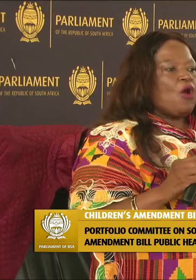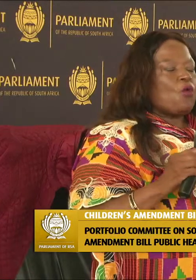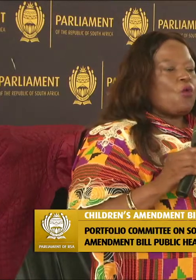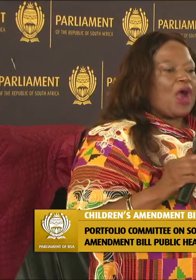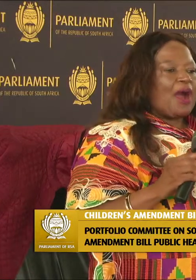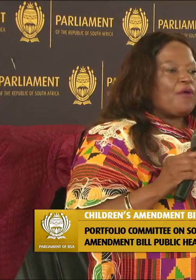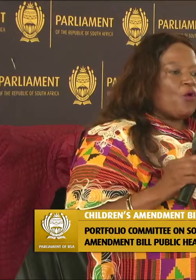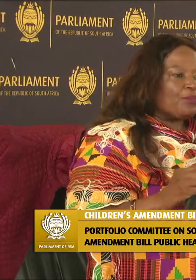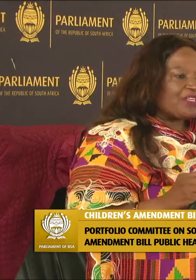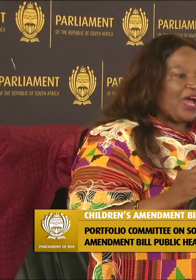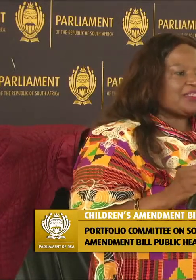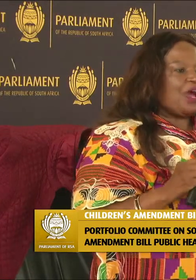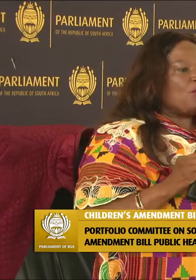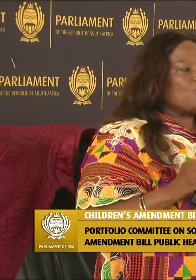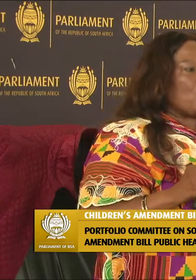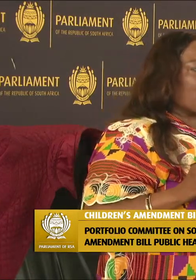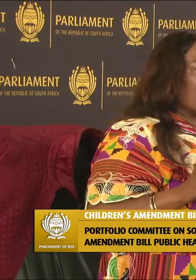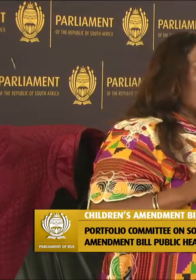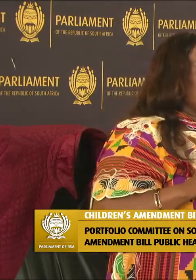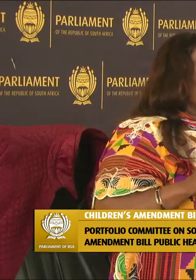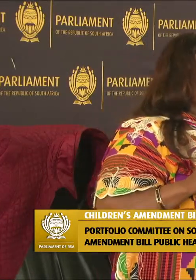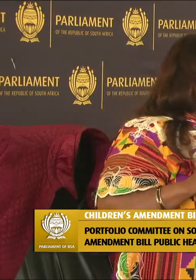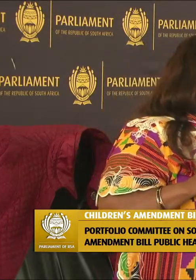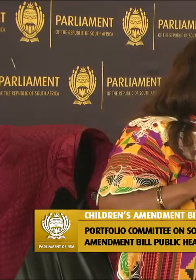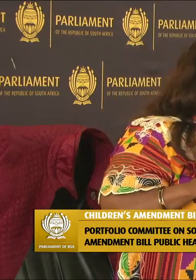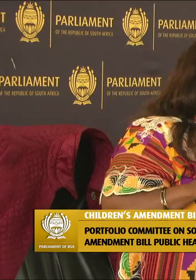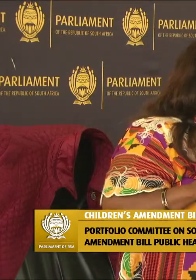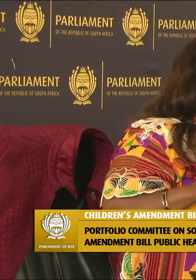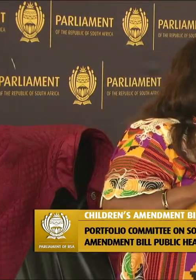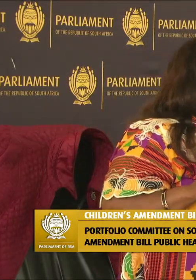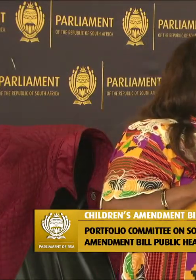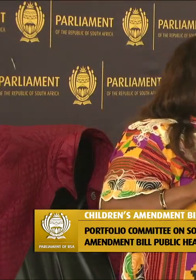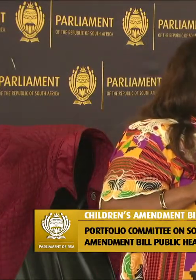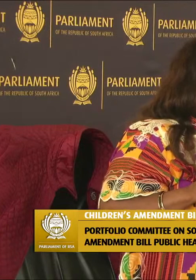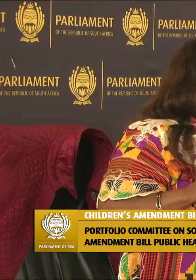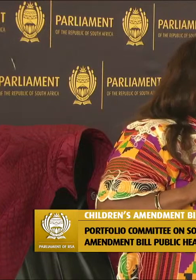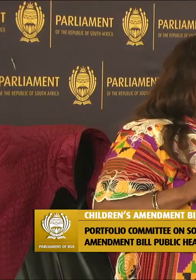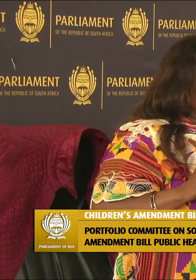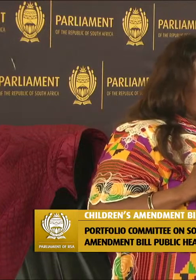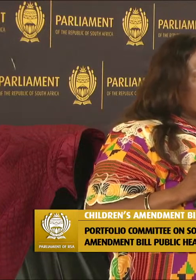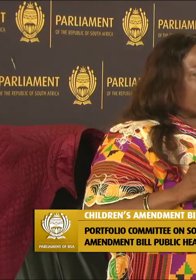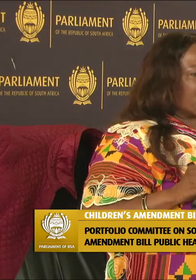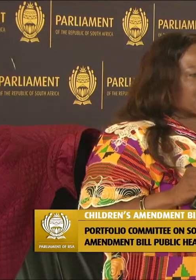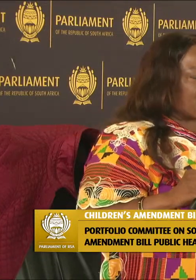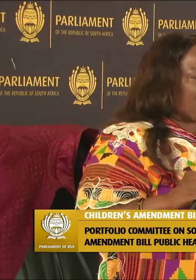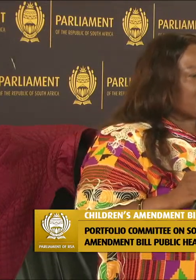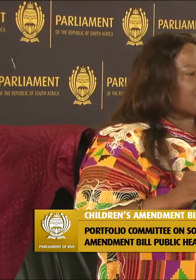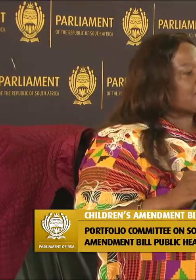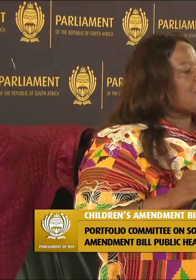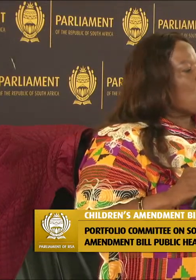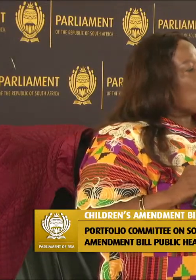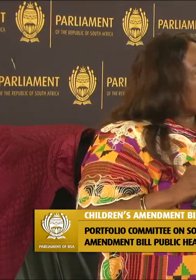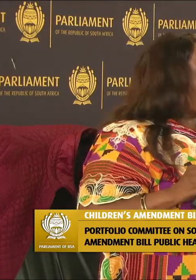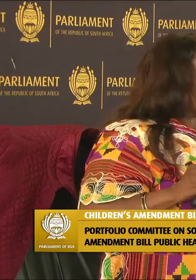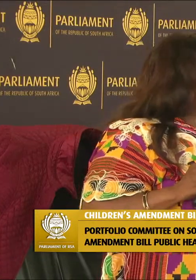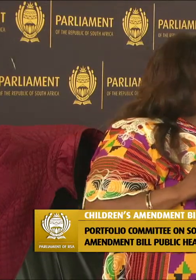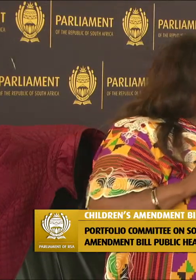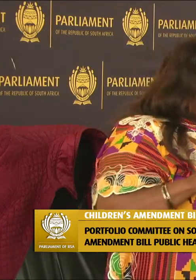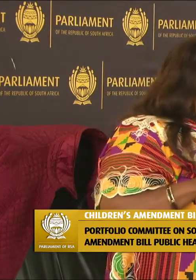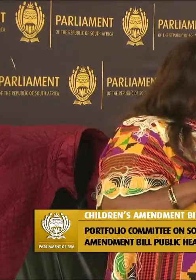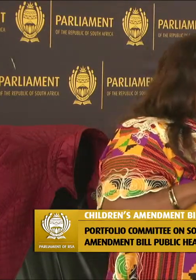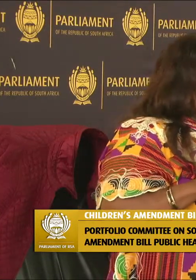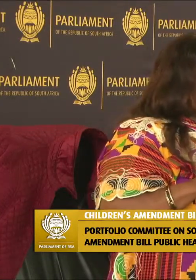lokuba ungayomthatha umntwana umfosterishe okanye adopte as a parent uye